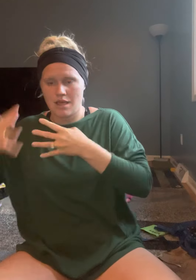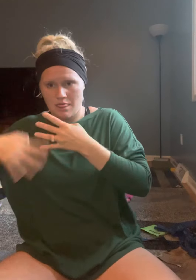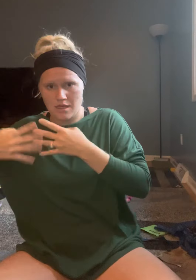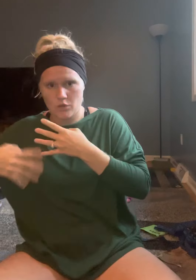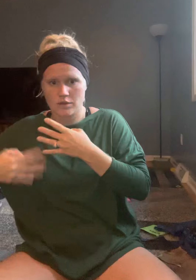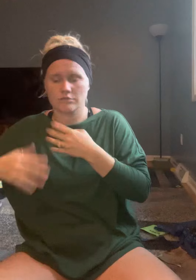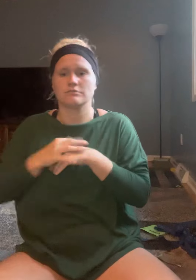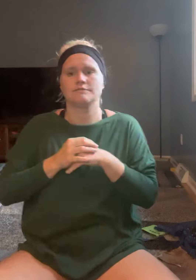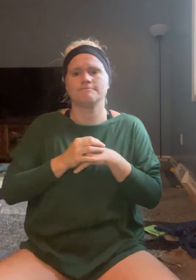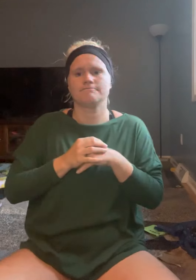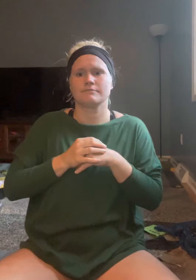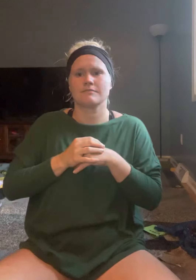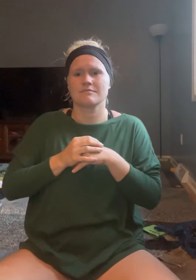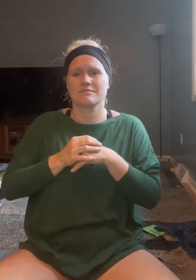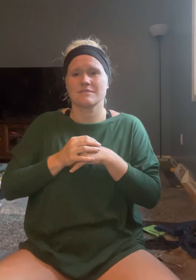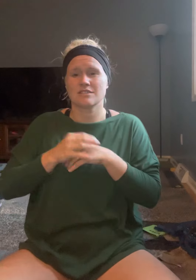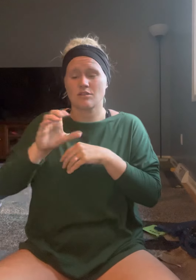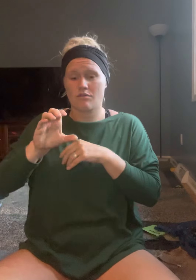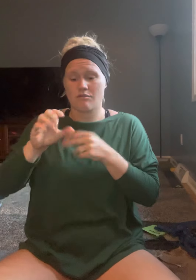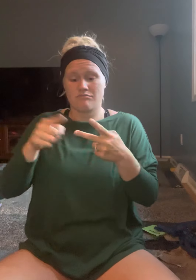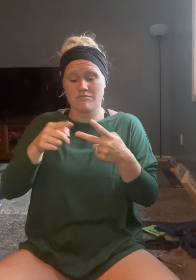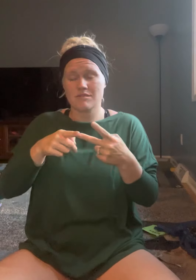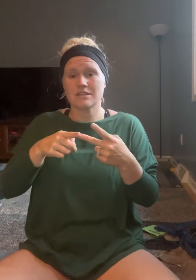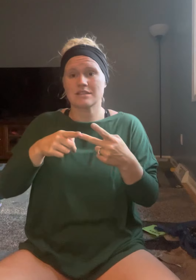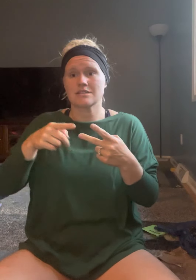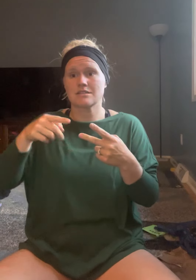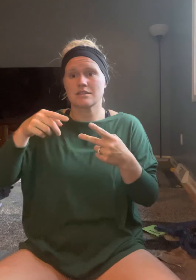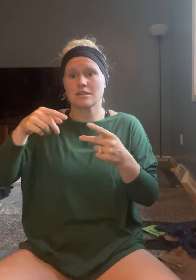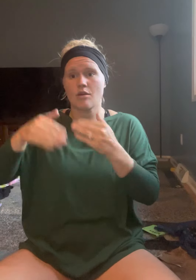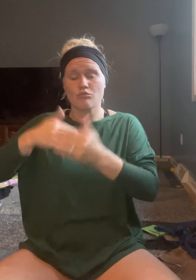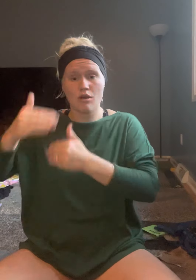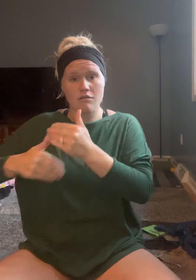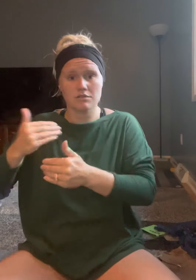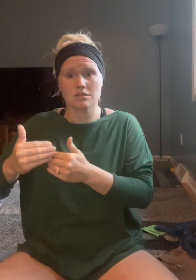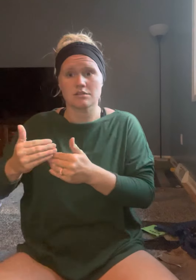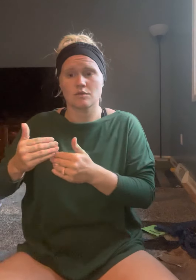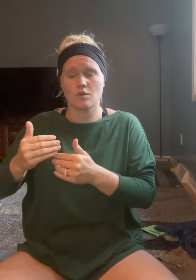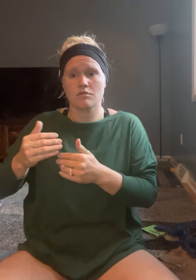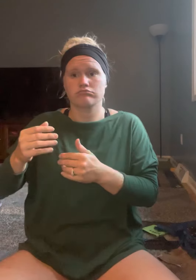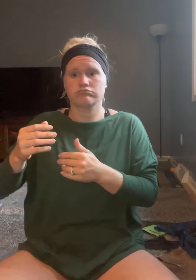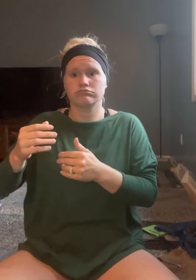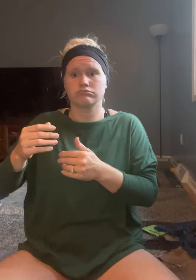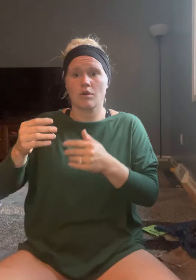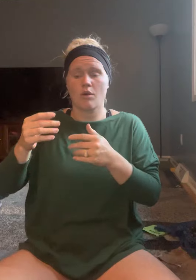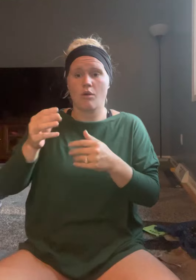Condensation, process in which gaseous water, which happens to be water vapor, is changed into a liquid form, which would be regular